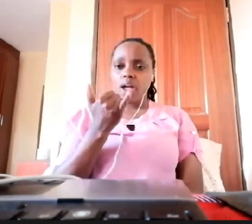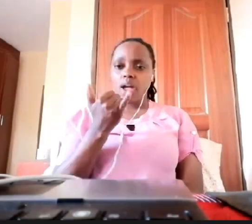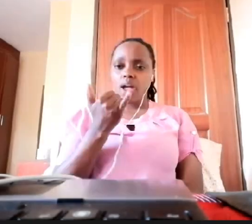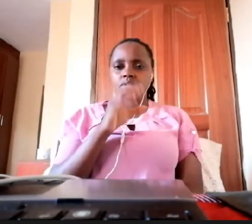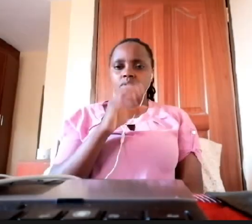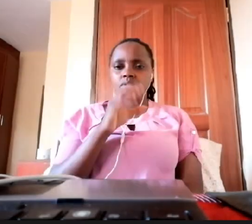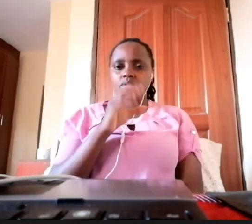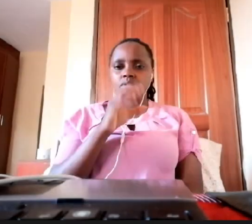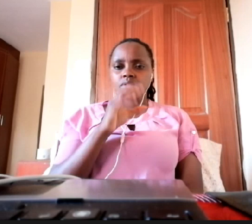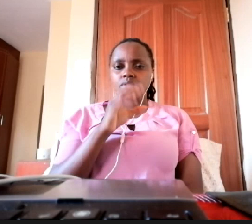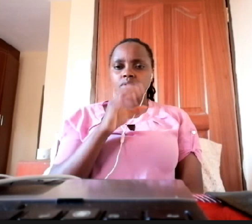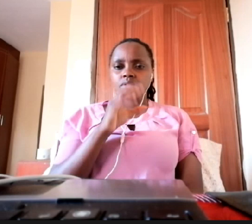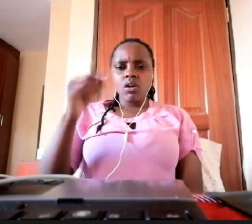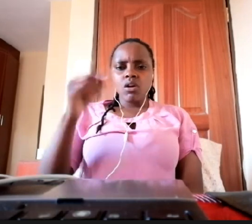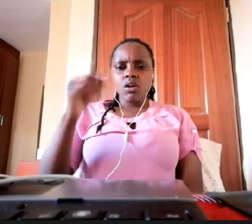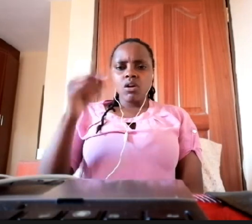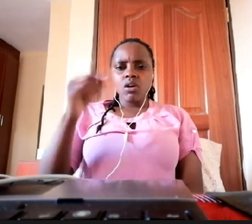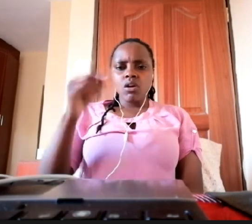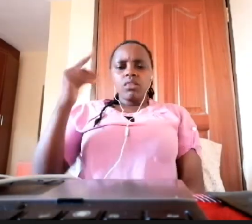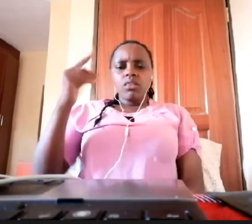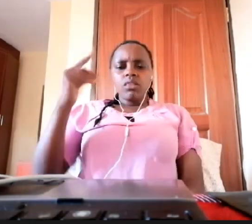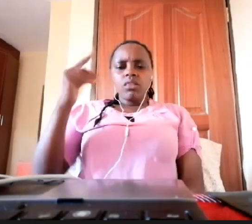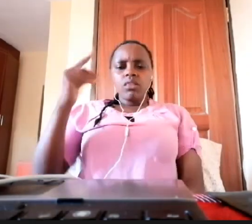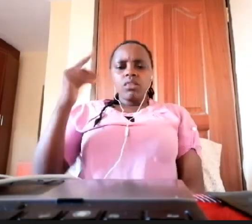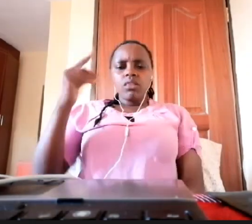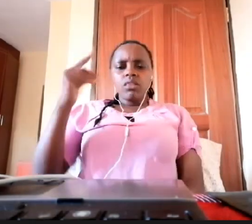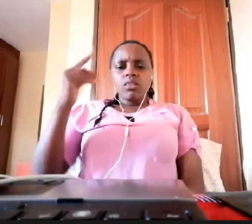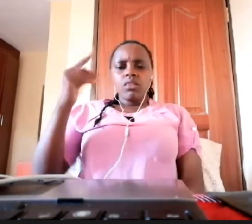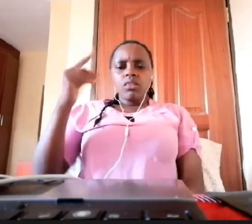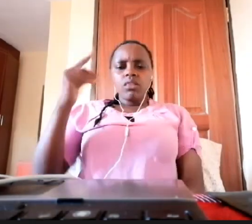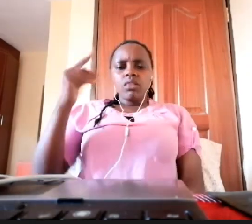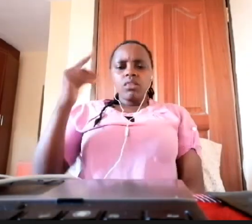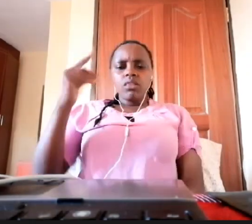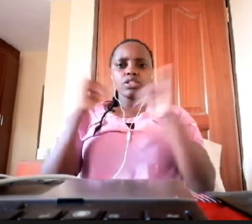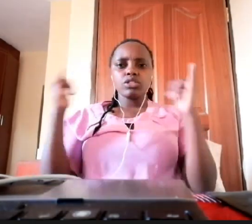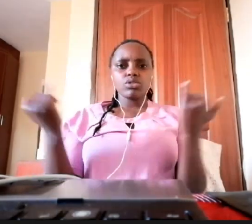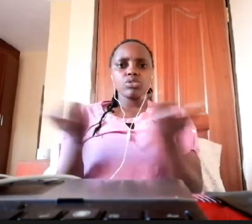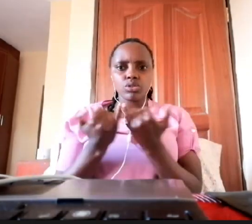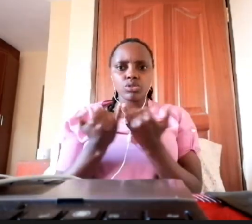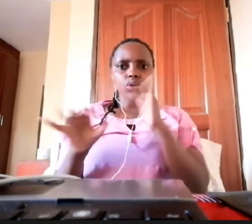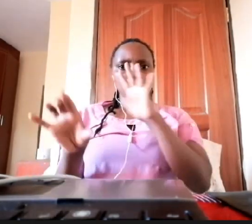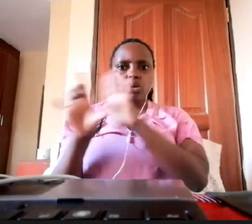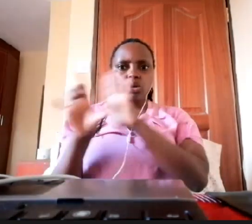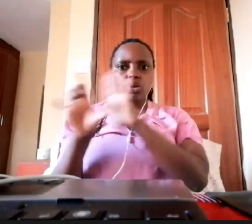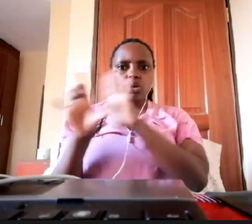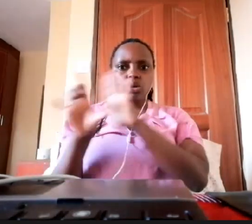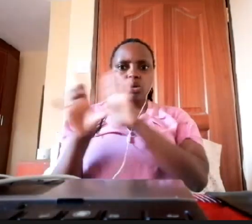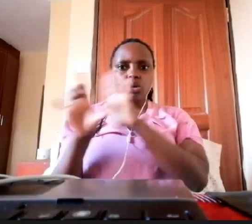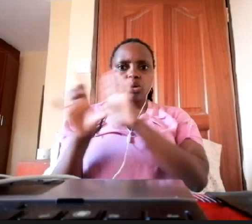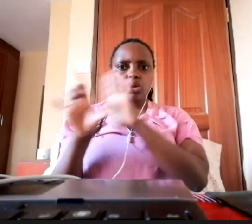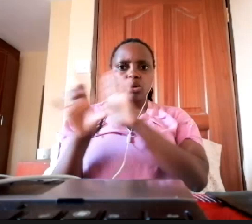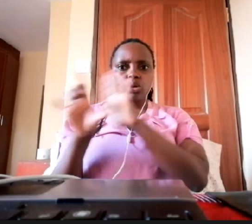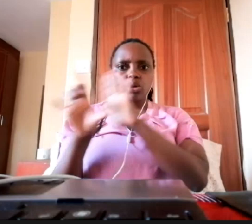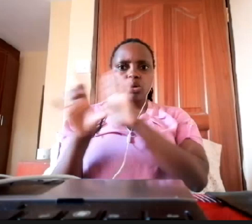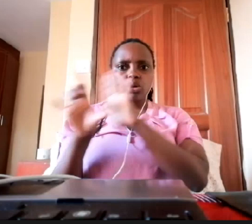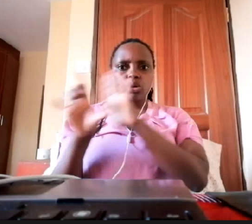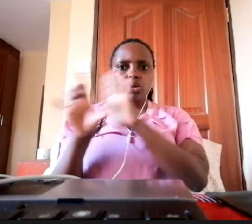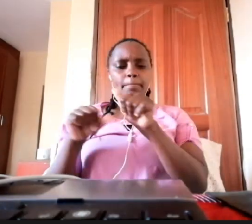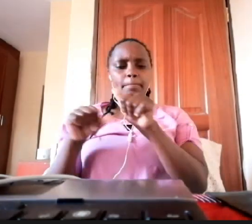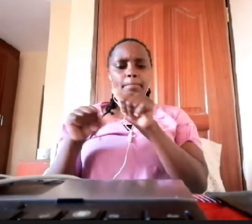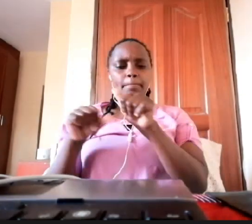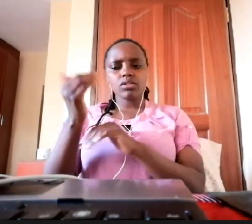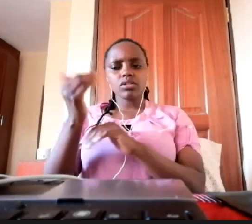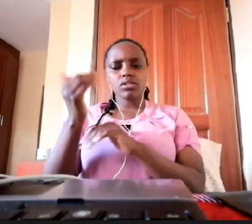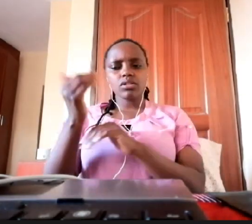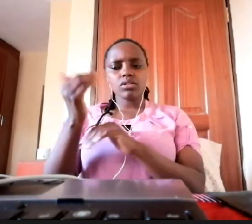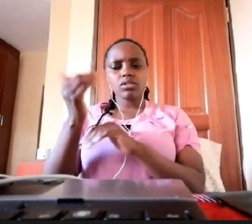the promulgation of the institutional law on the Child